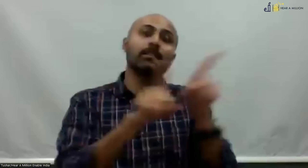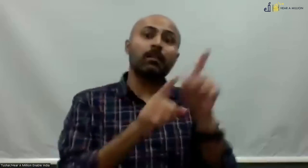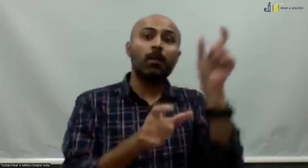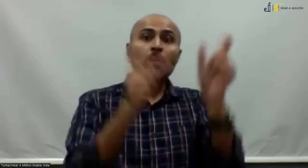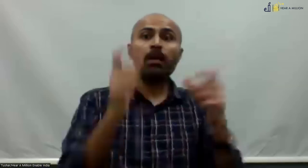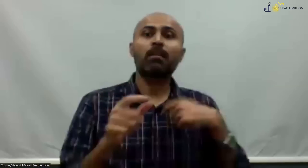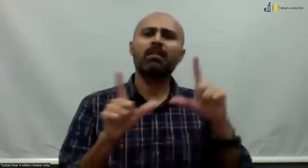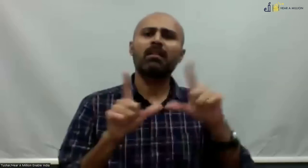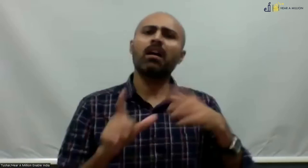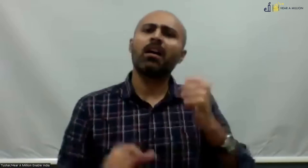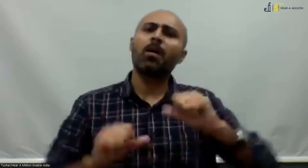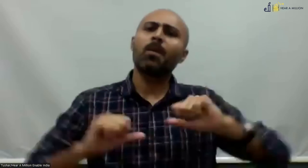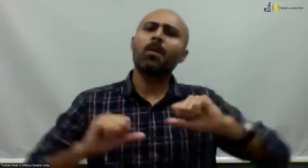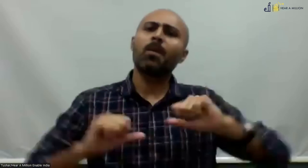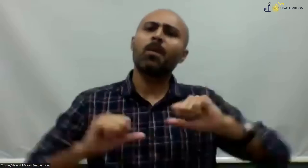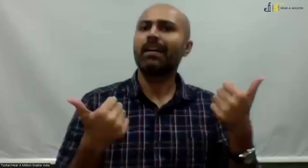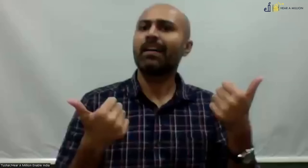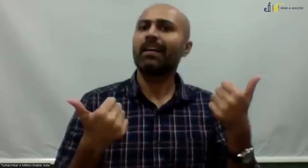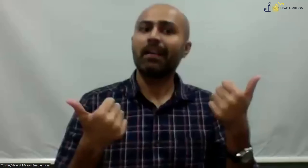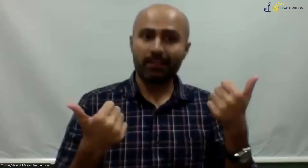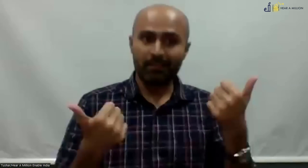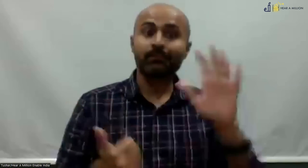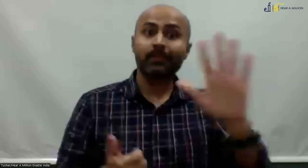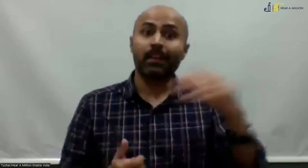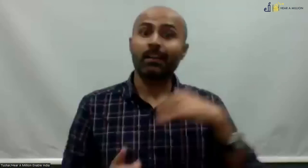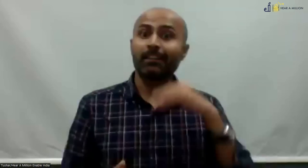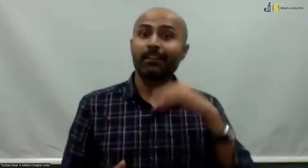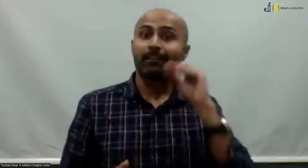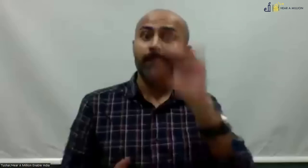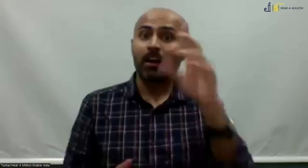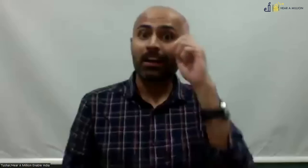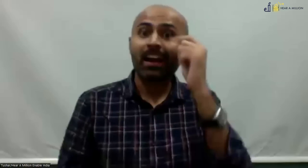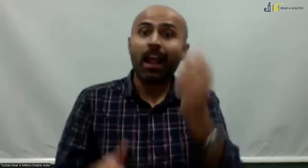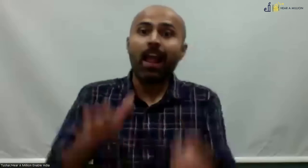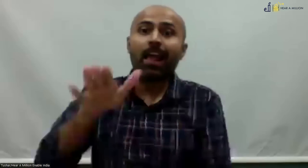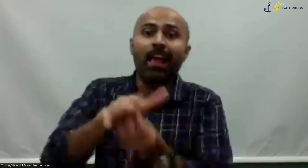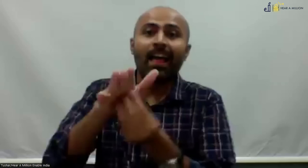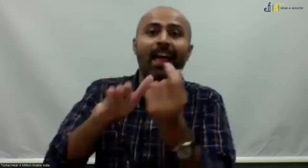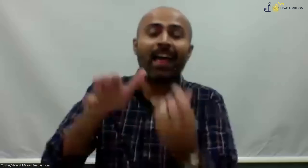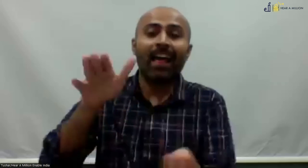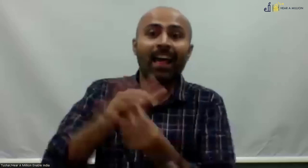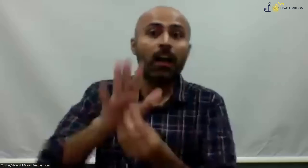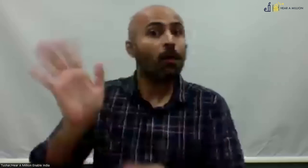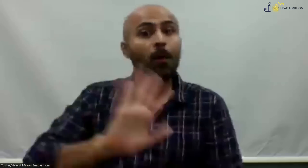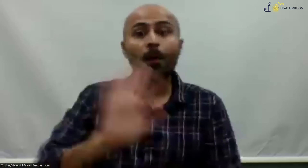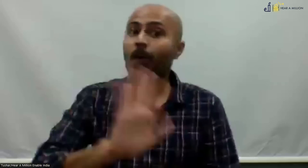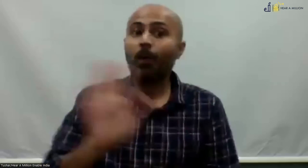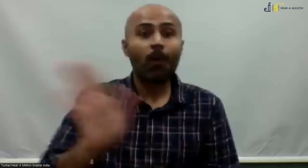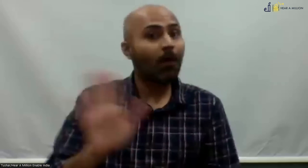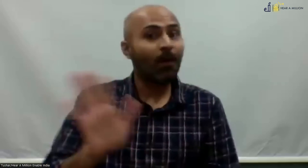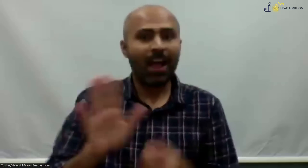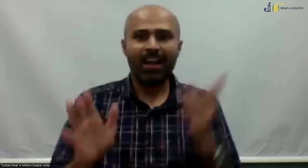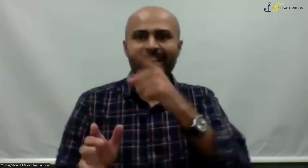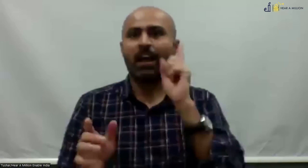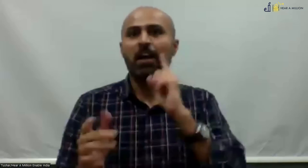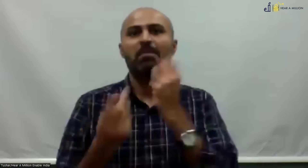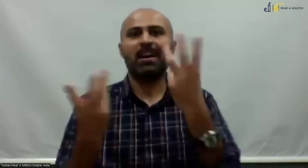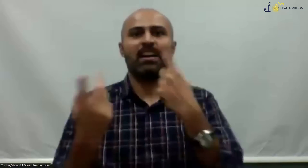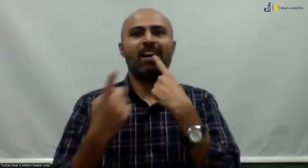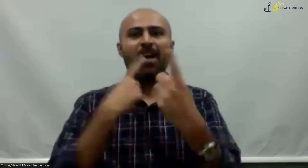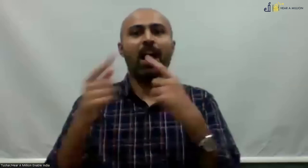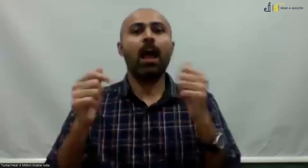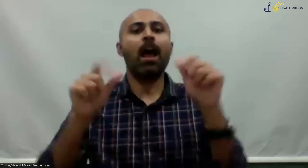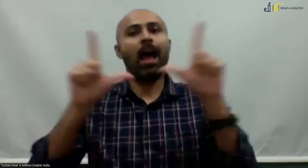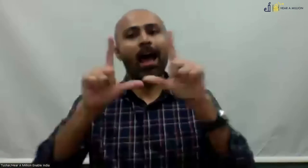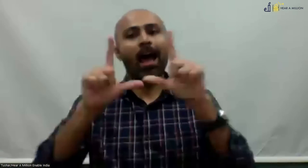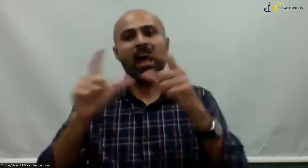or do give license to deaf people. I hope India also follows suit. We are now going